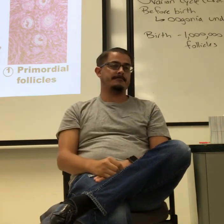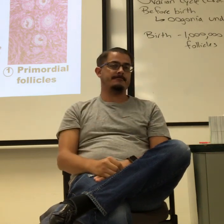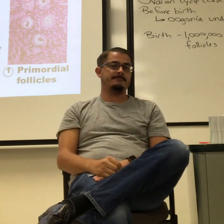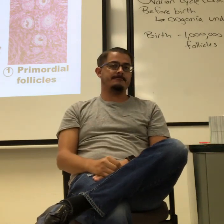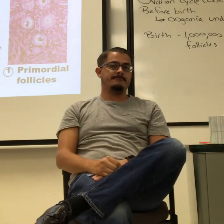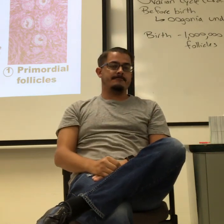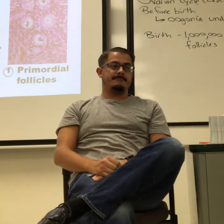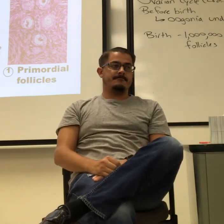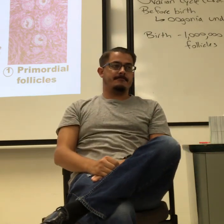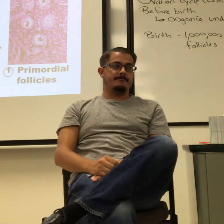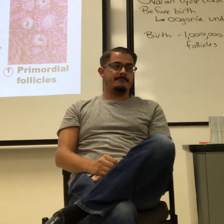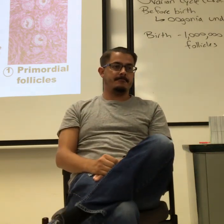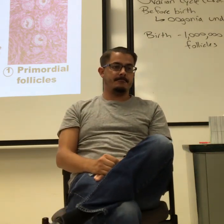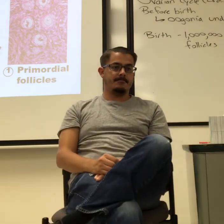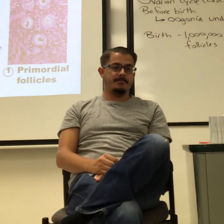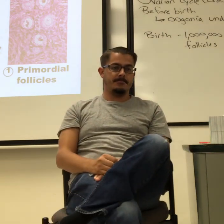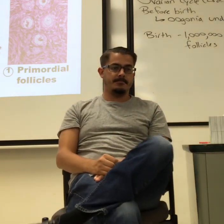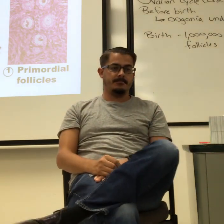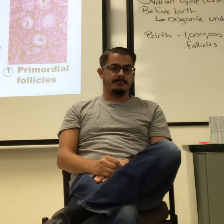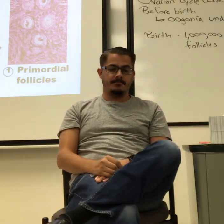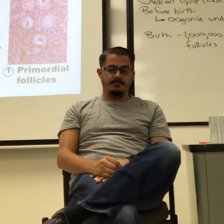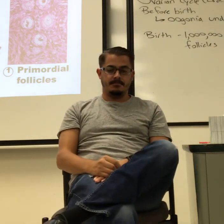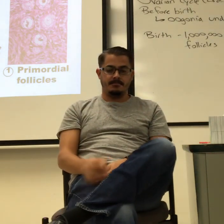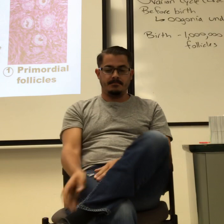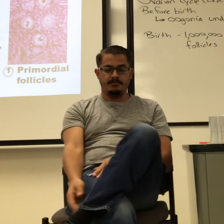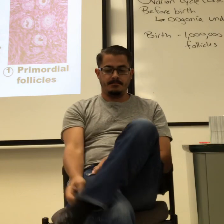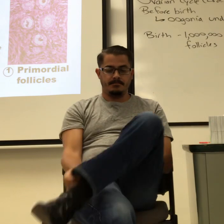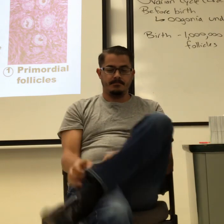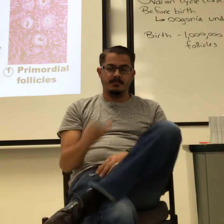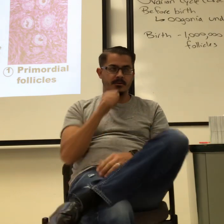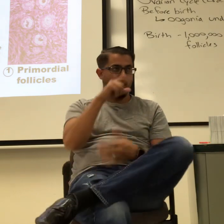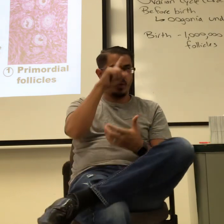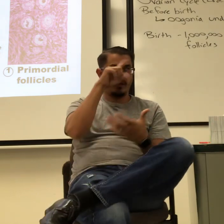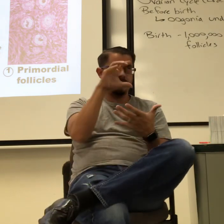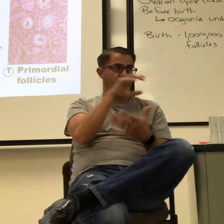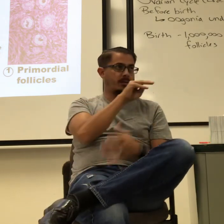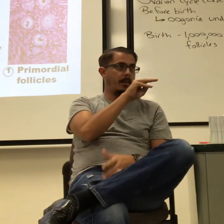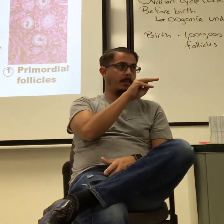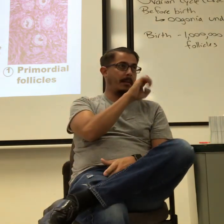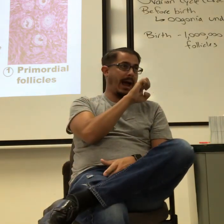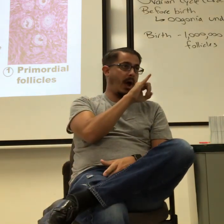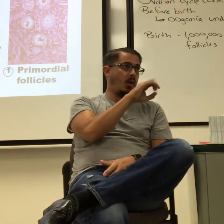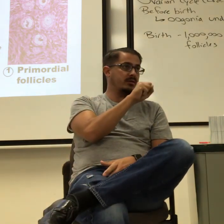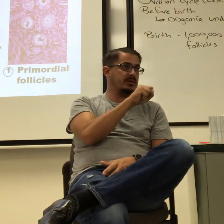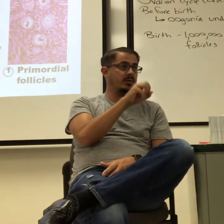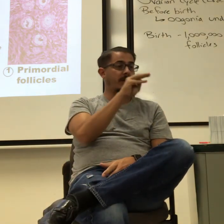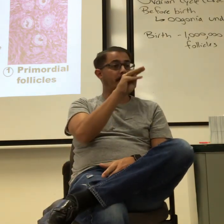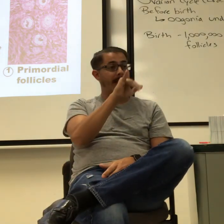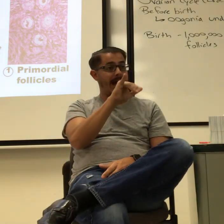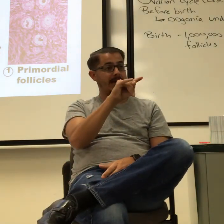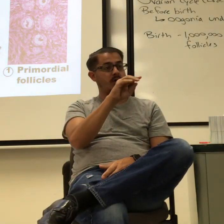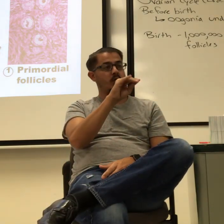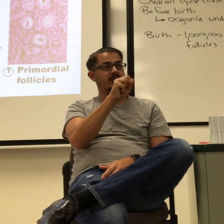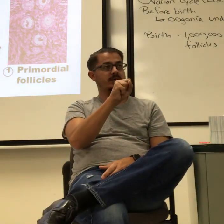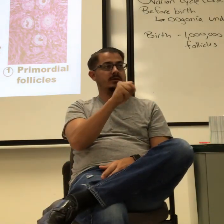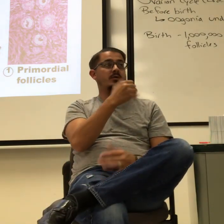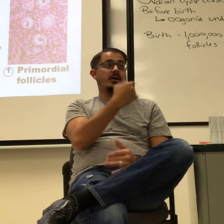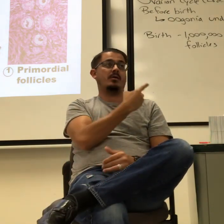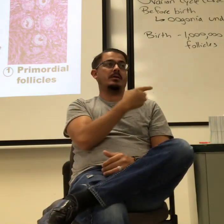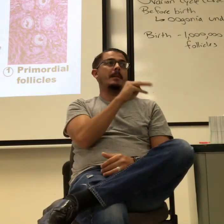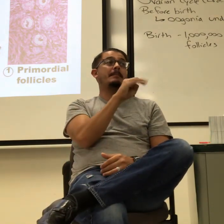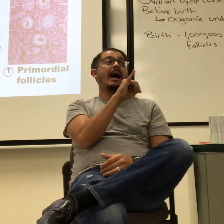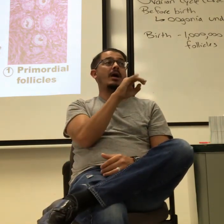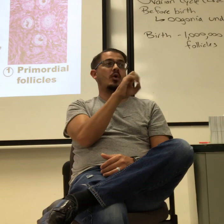confusing meiosis with mitosis. So the primary oocyte is stuck in prophase